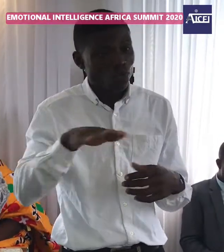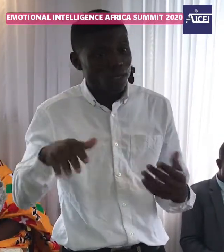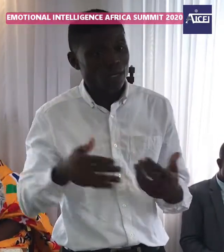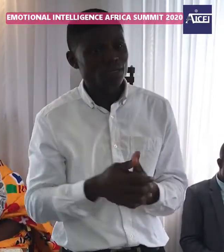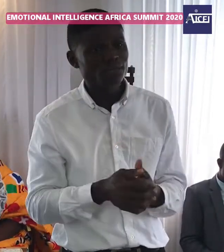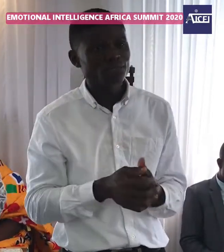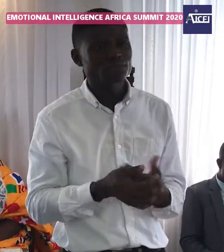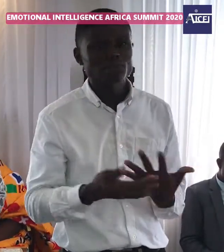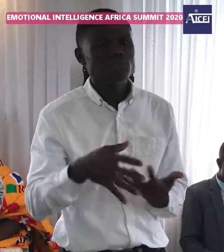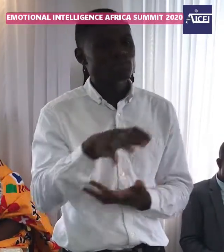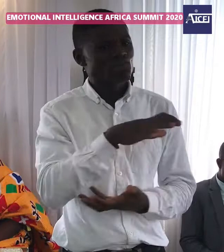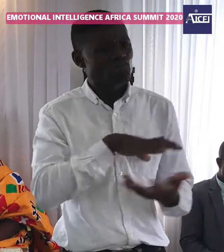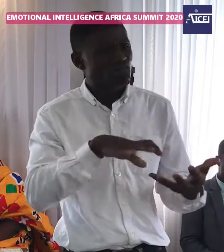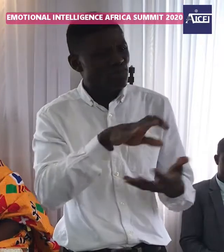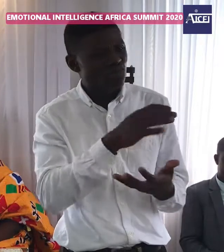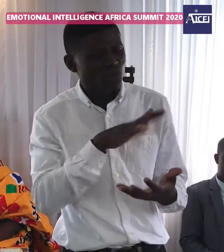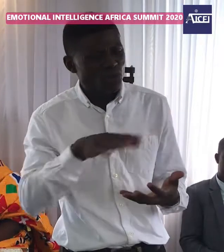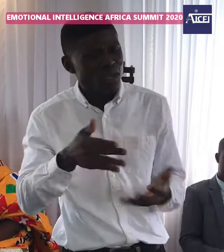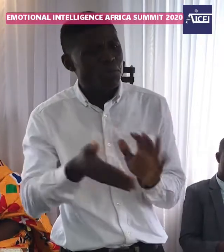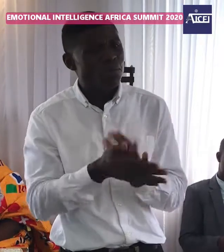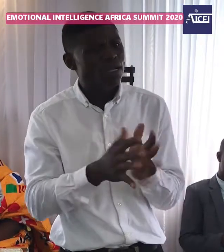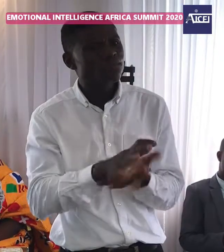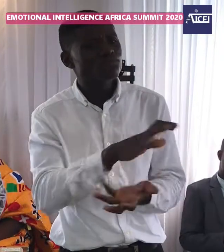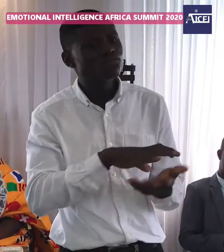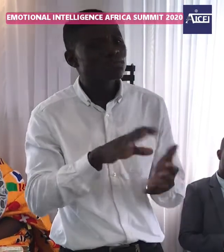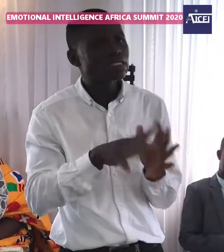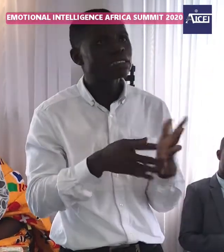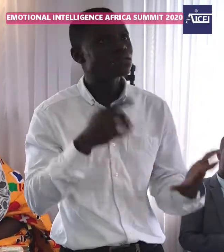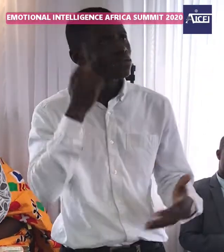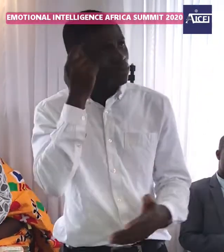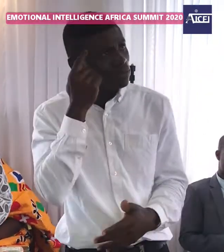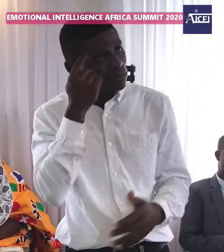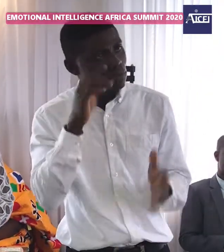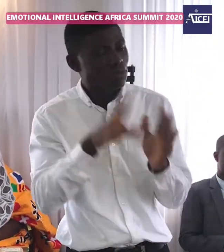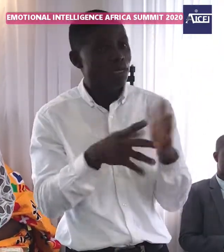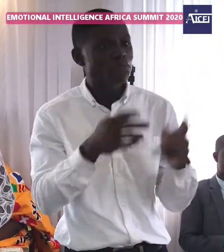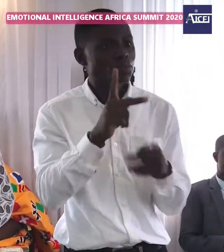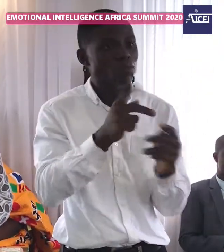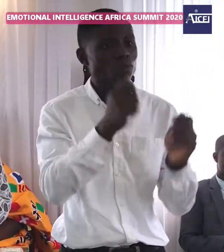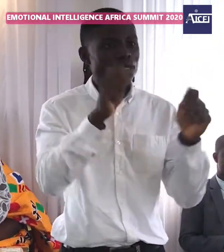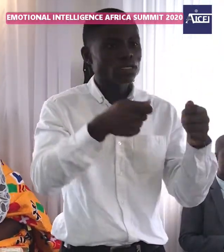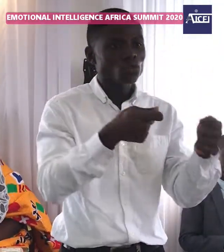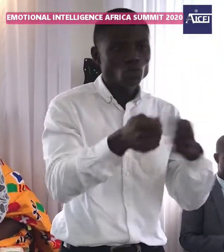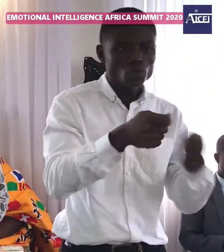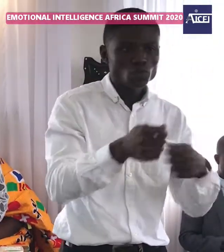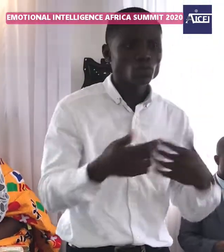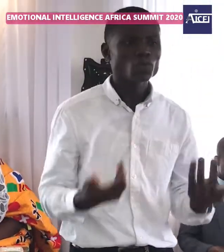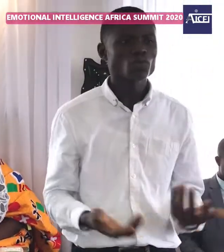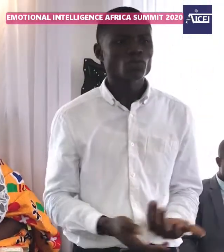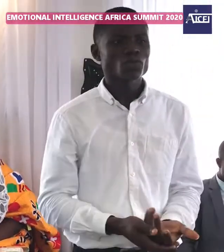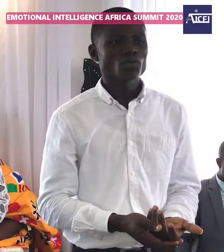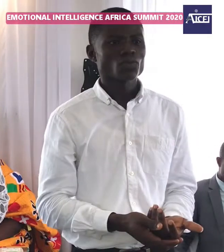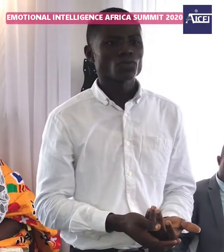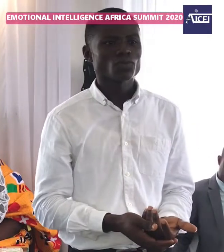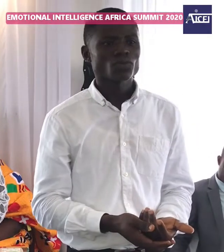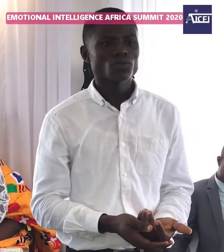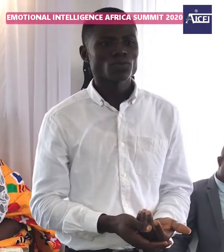becomes confused and easily is tossed about by the powers that be.